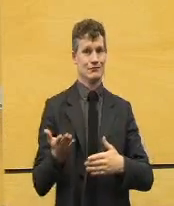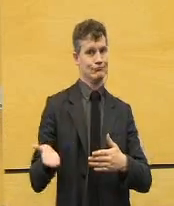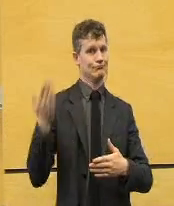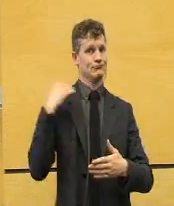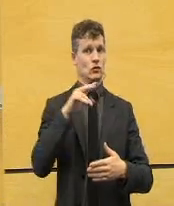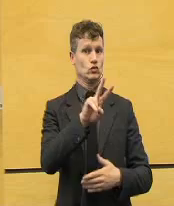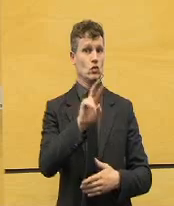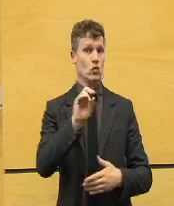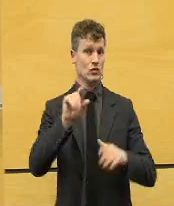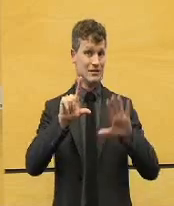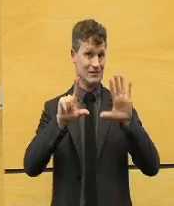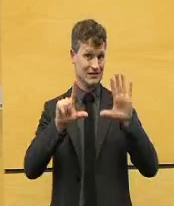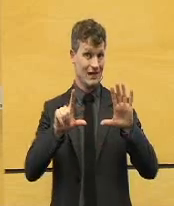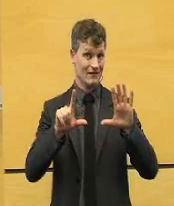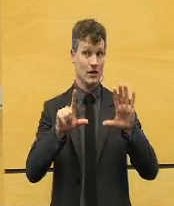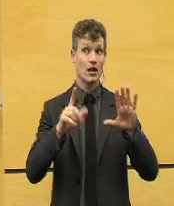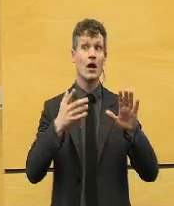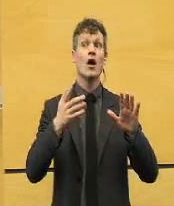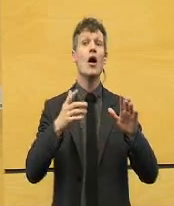the term.